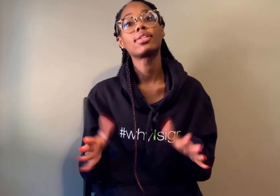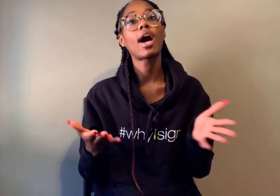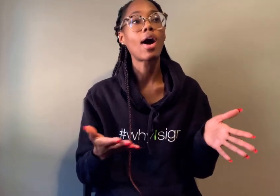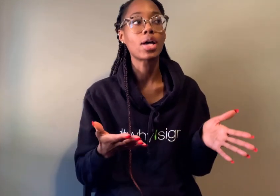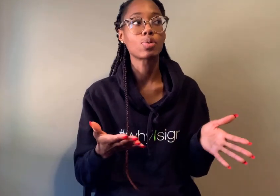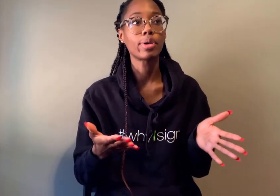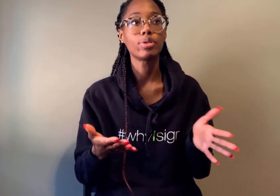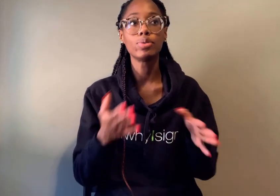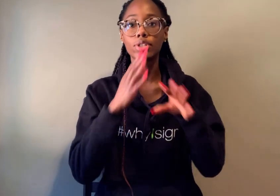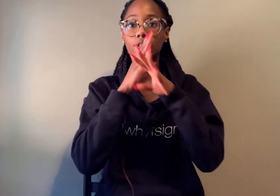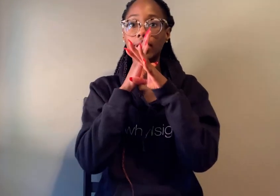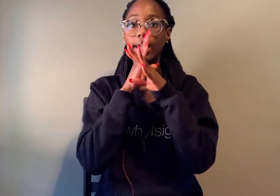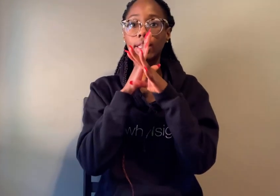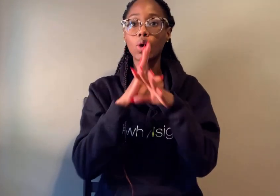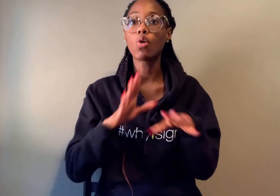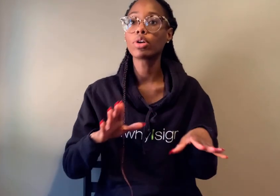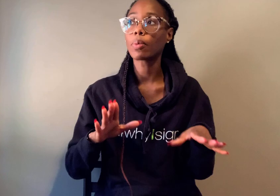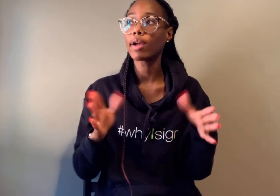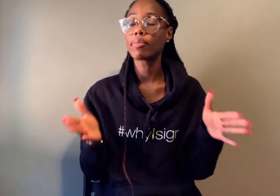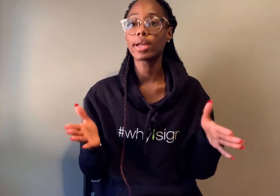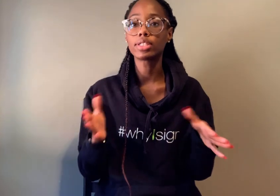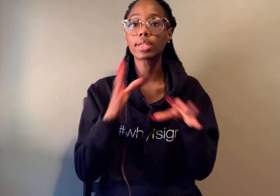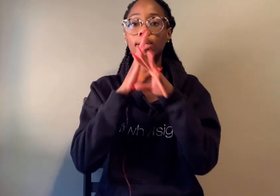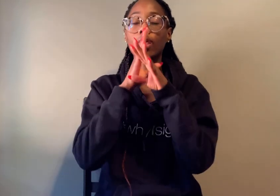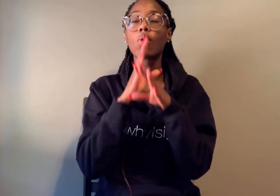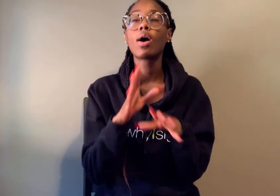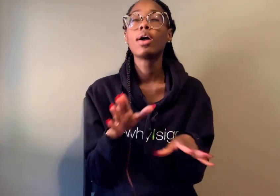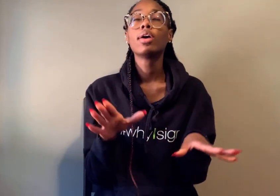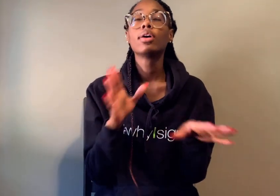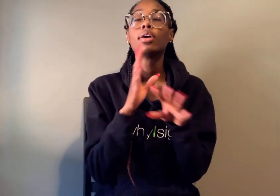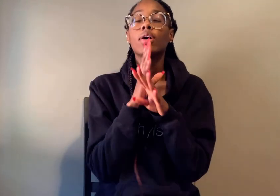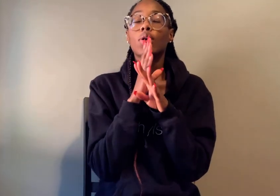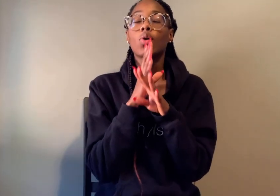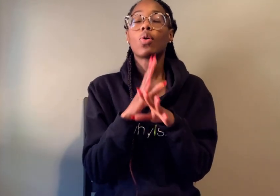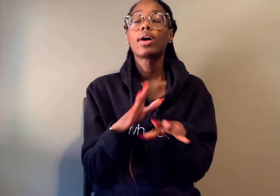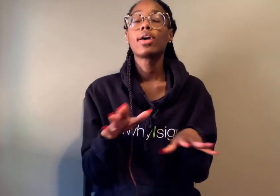all eyes will be on you because you're like in the corner where everybody's yelling like,